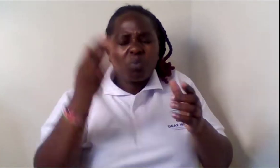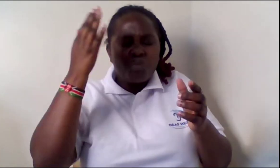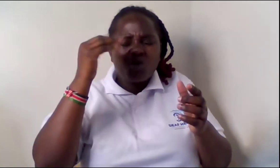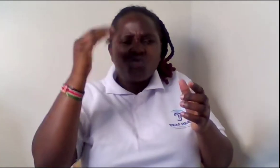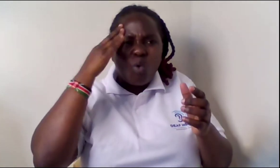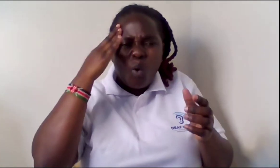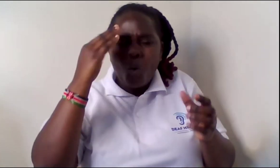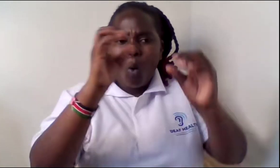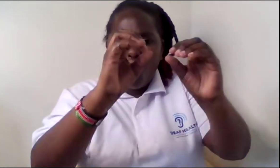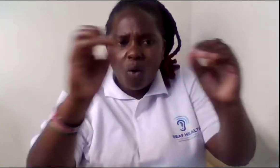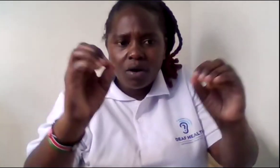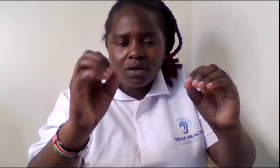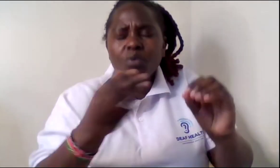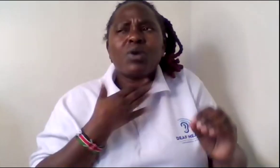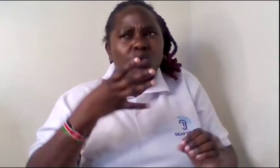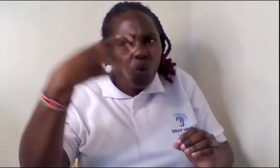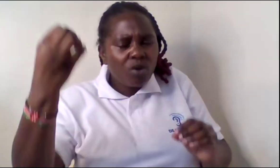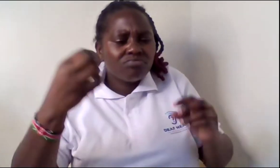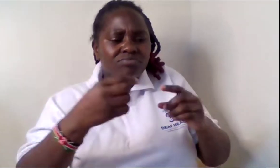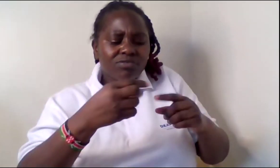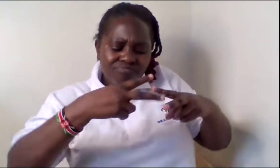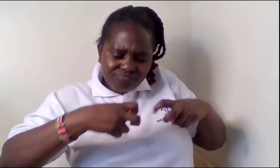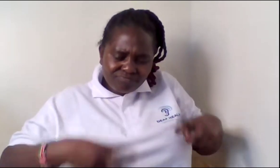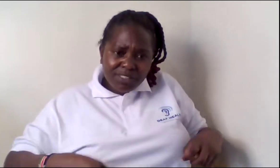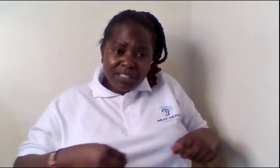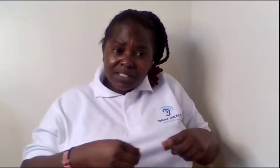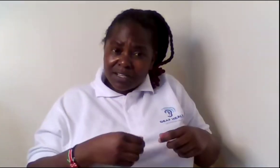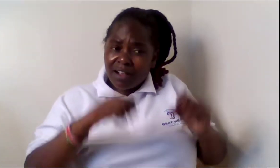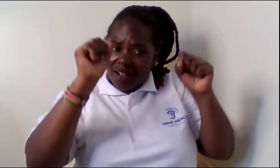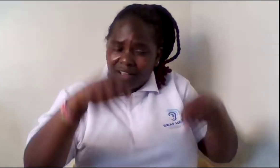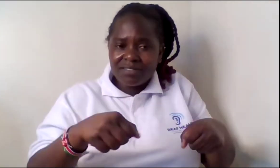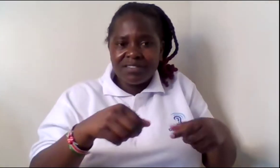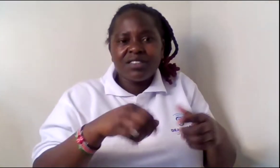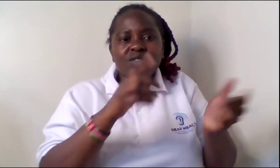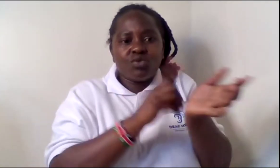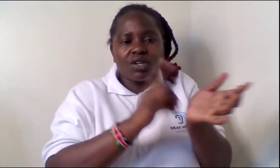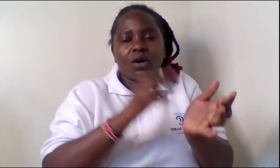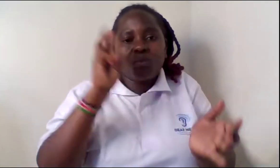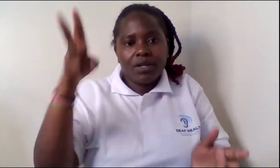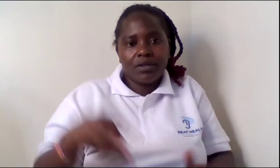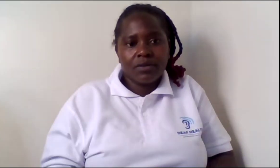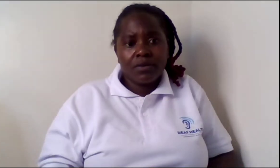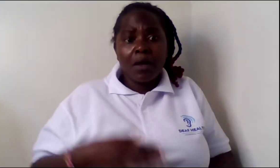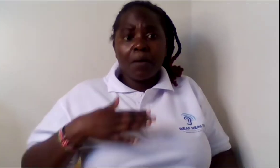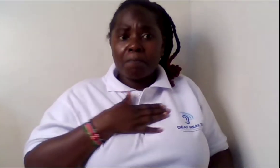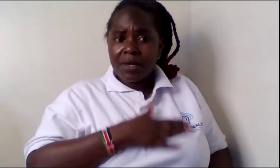would like to go for this STI screening. Remember, you should not go for the screening when you're feeling sick. Sometimes if you're